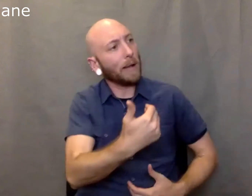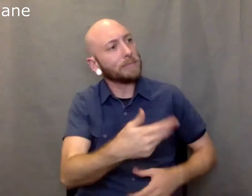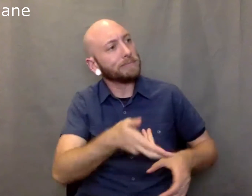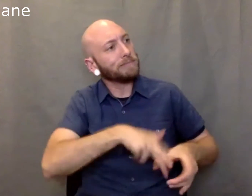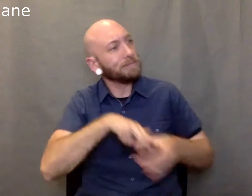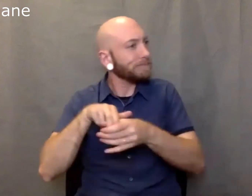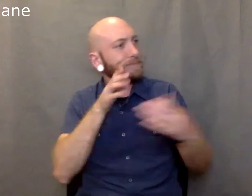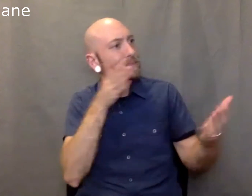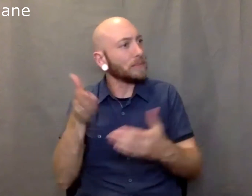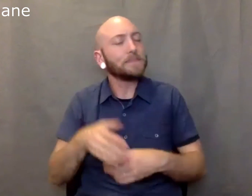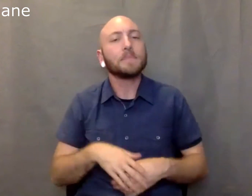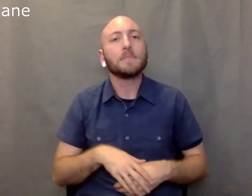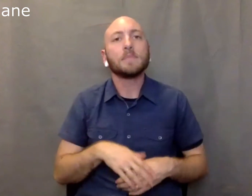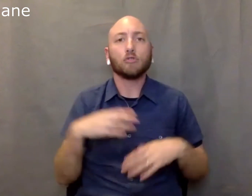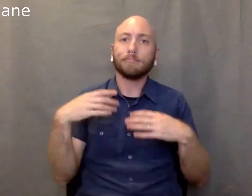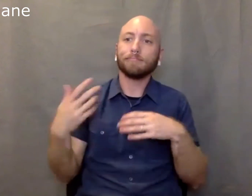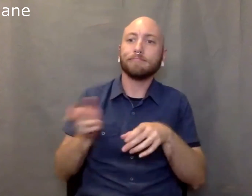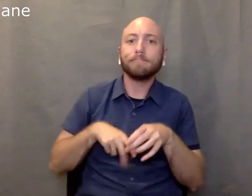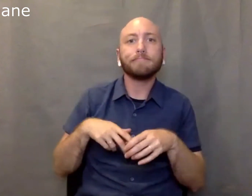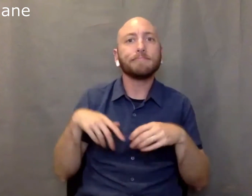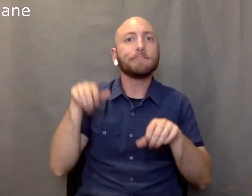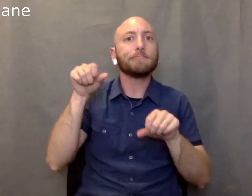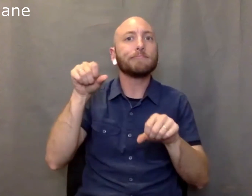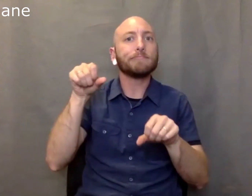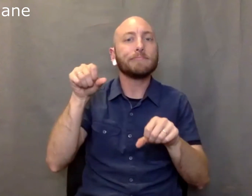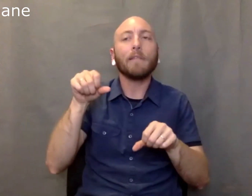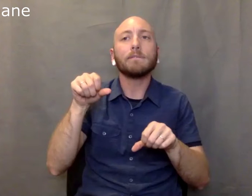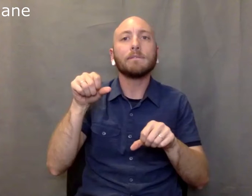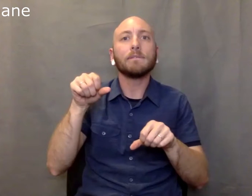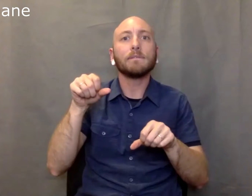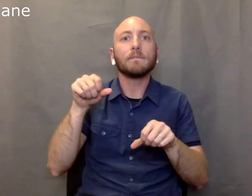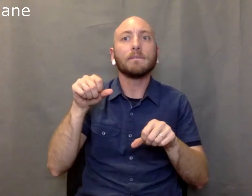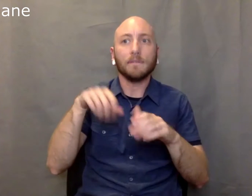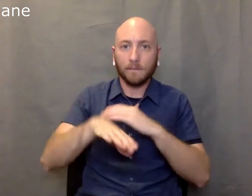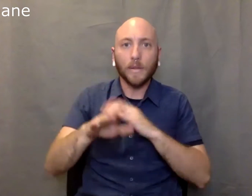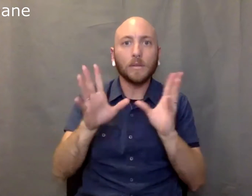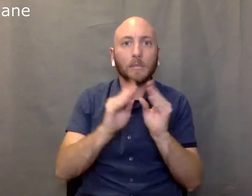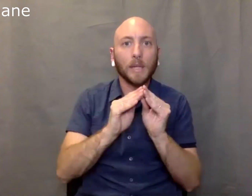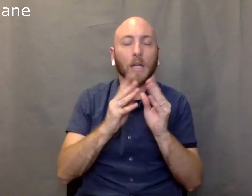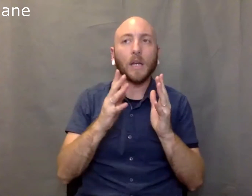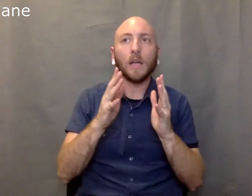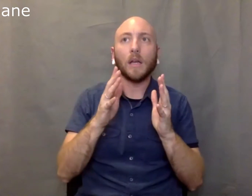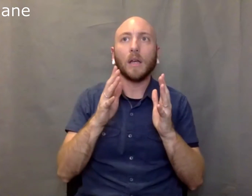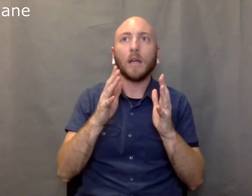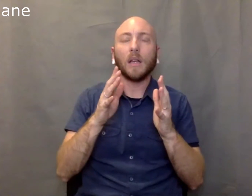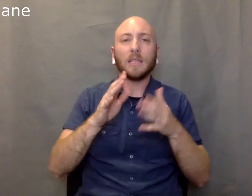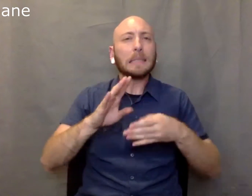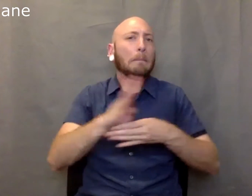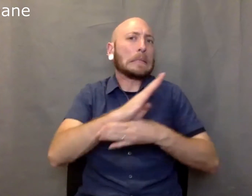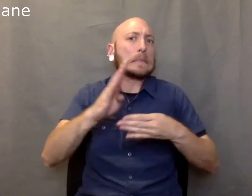there. And it was so wild to be in this meeting where it's like, it's kind of businessy and using terms